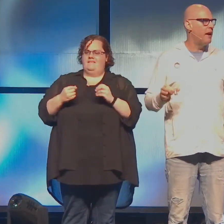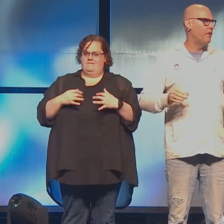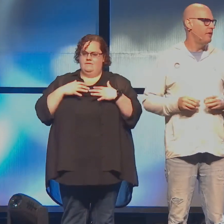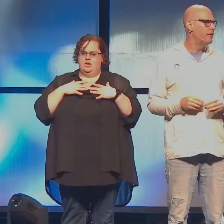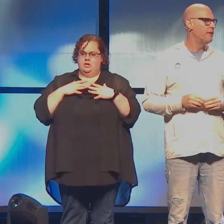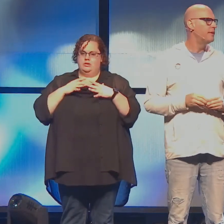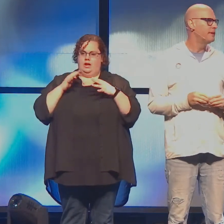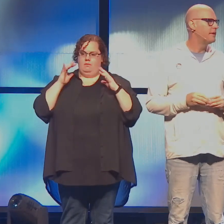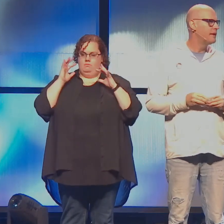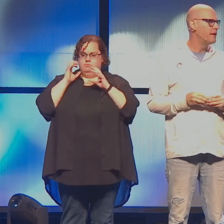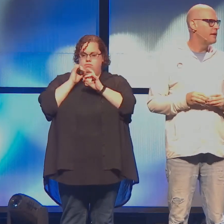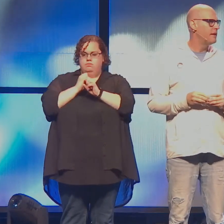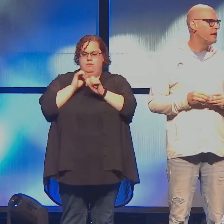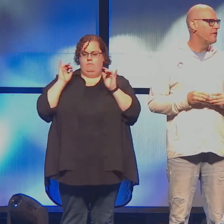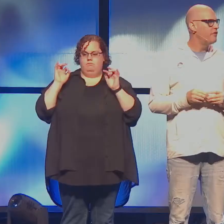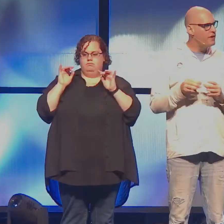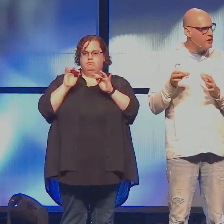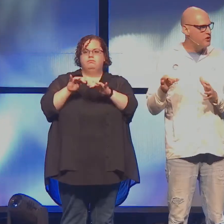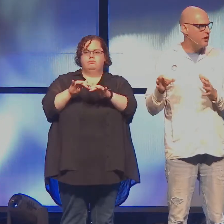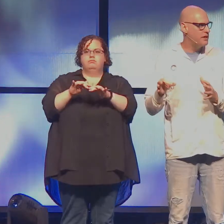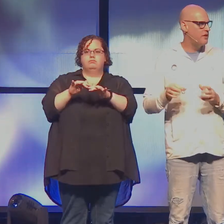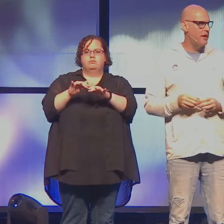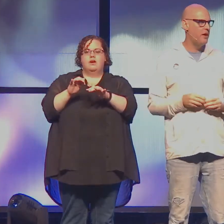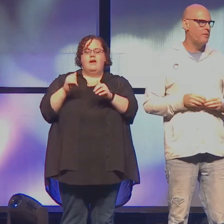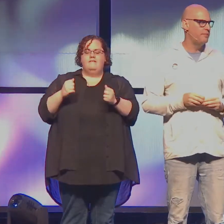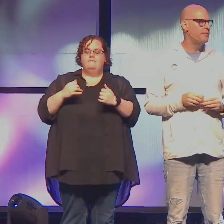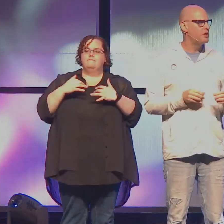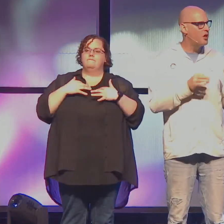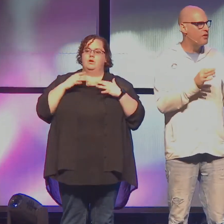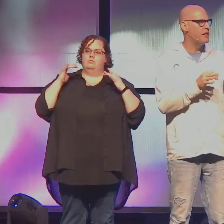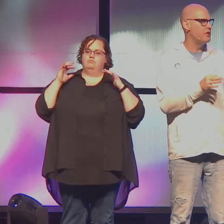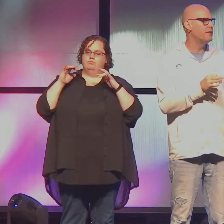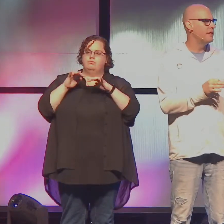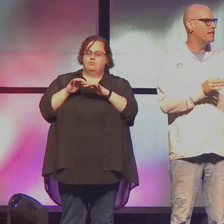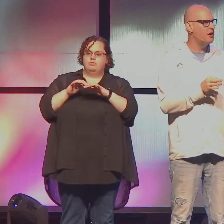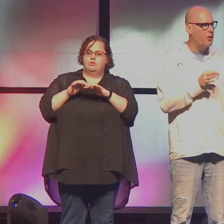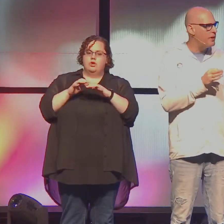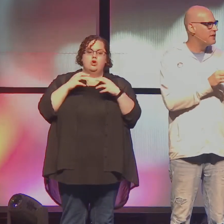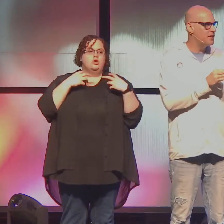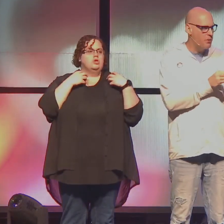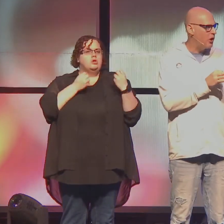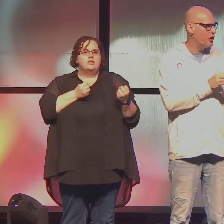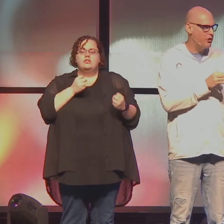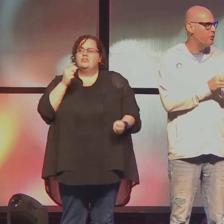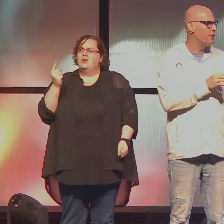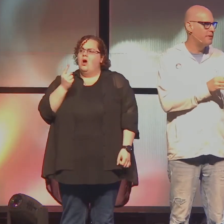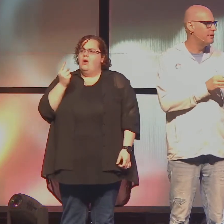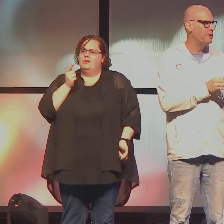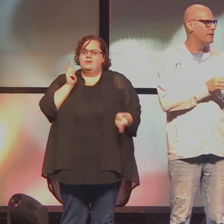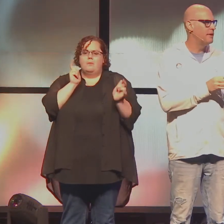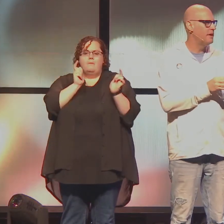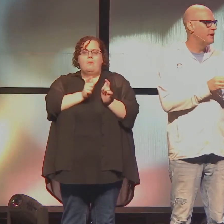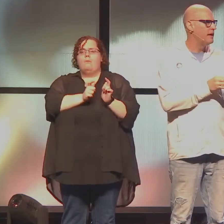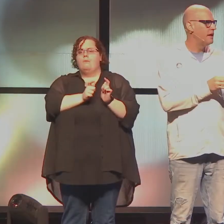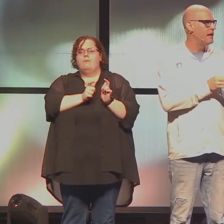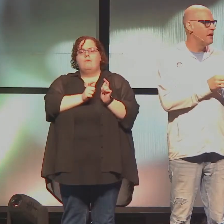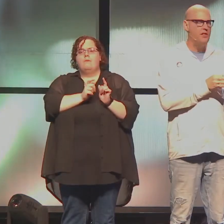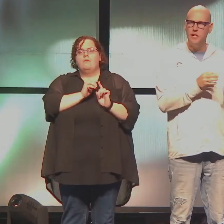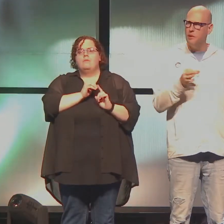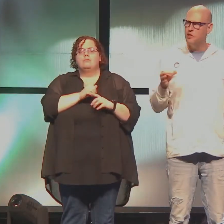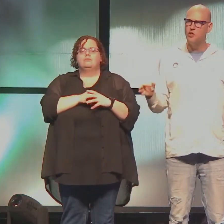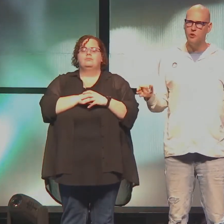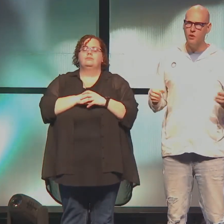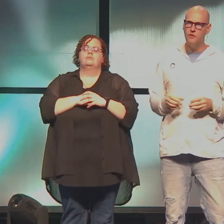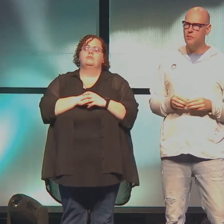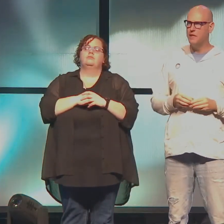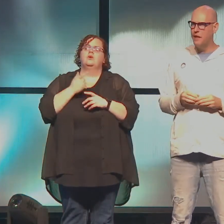a crowd. Fear draws a crowd. Courage is always a smaller group. You think